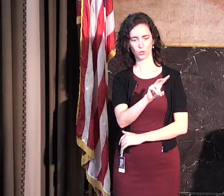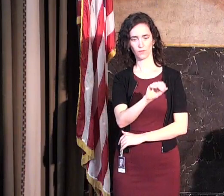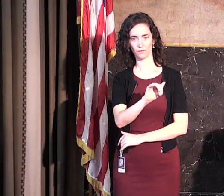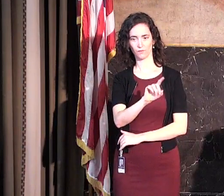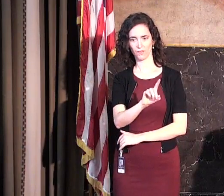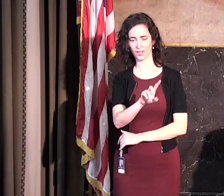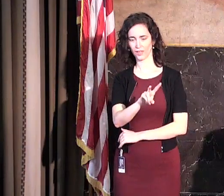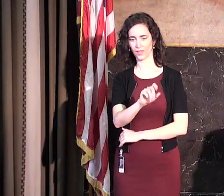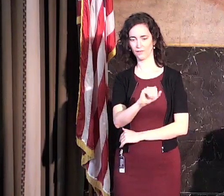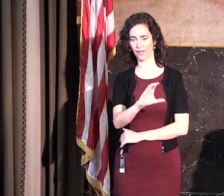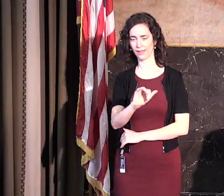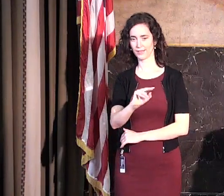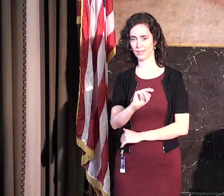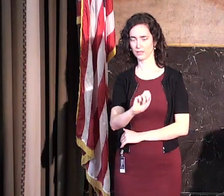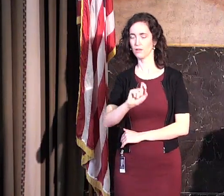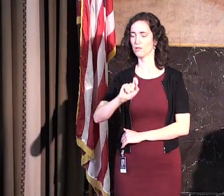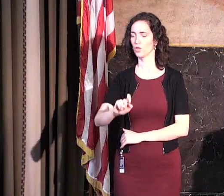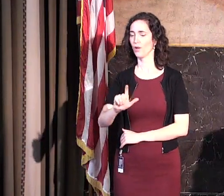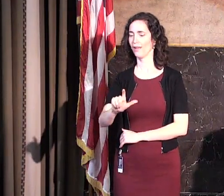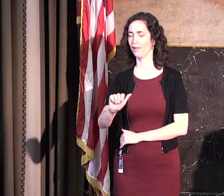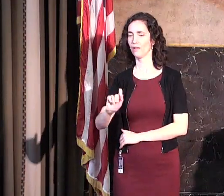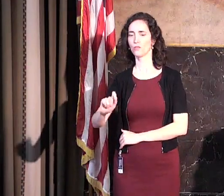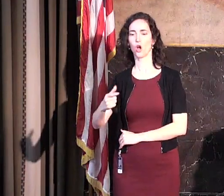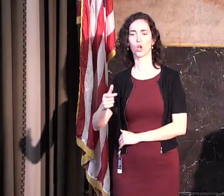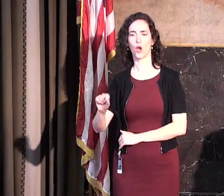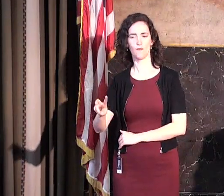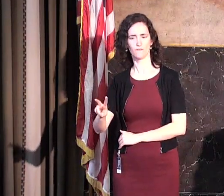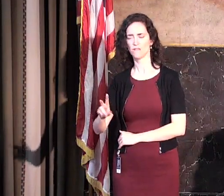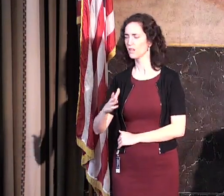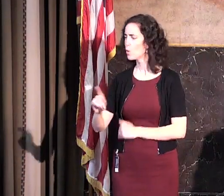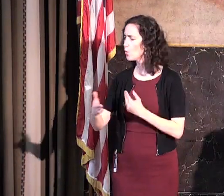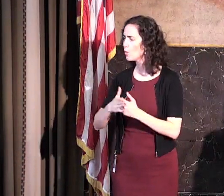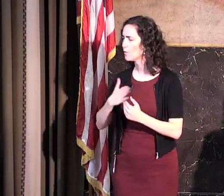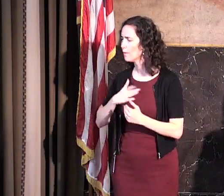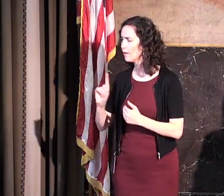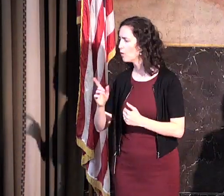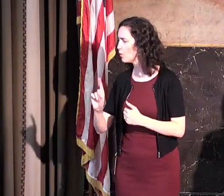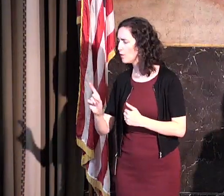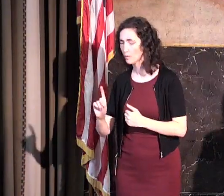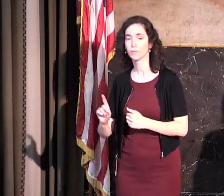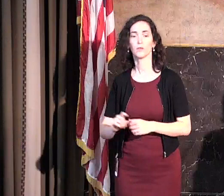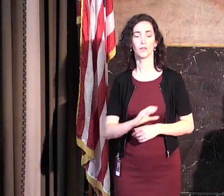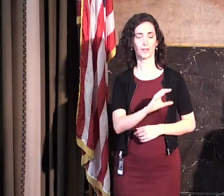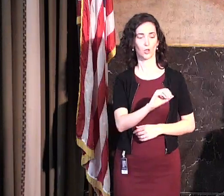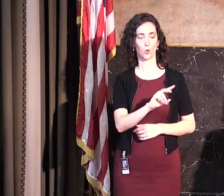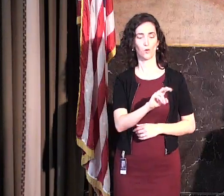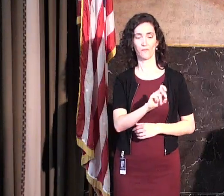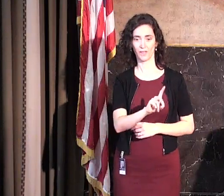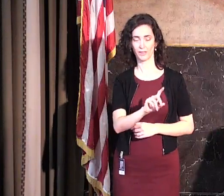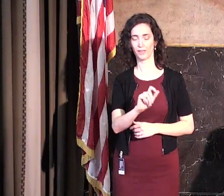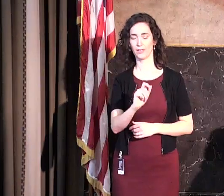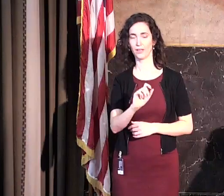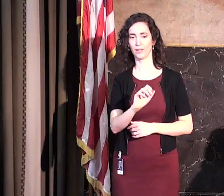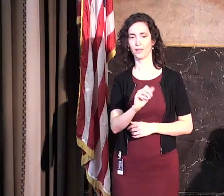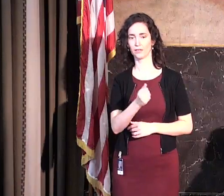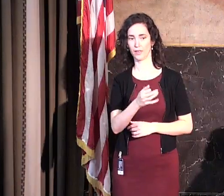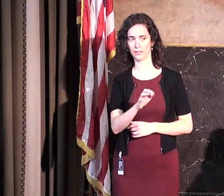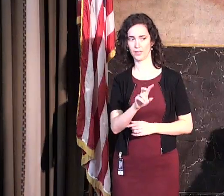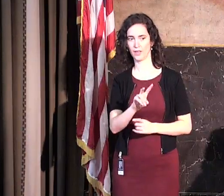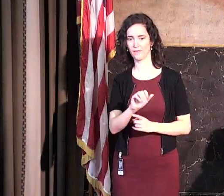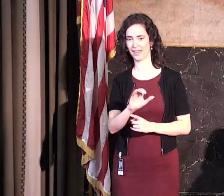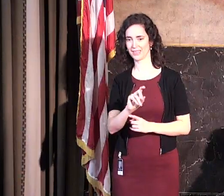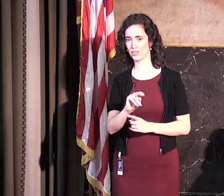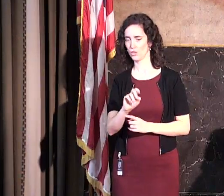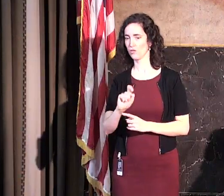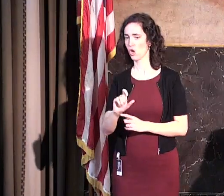covidvaccine.la.gov to find the location nearest you. You can go to vaccine.gov, and that's a federal website to give you